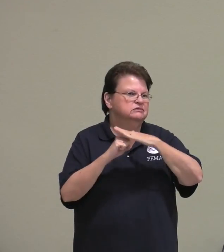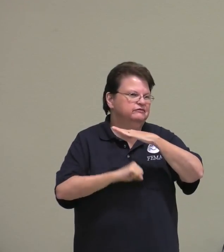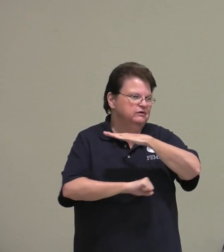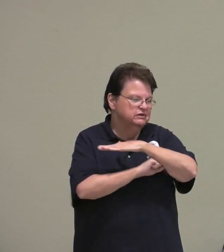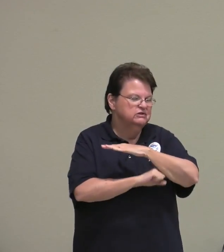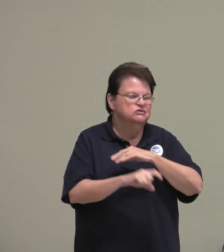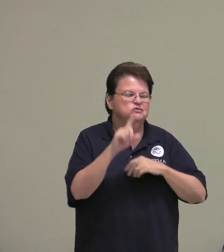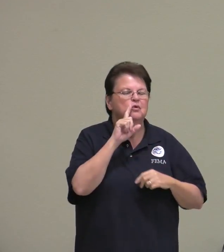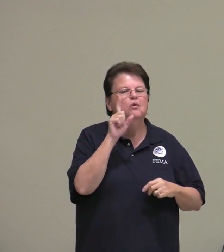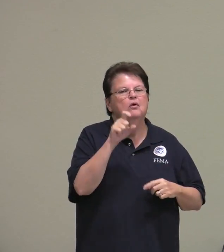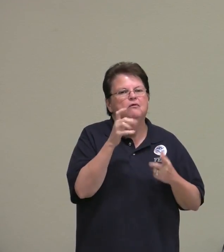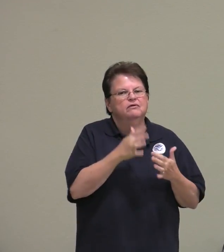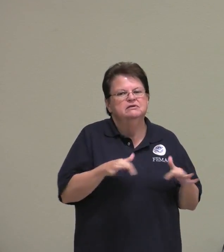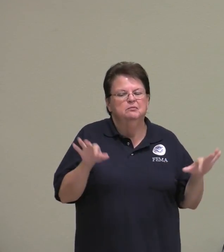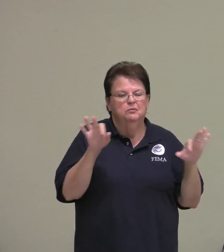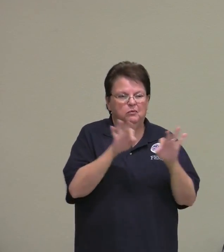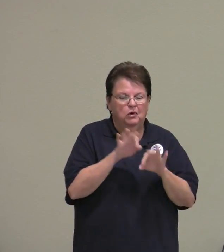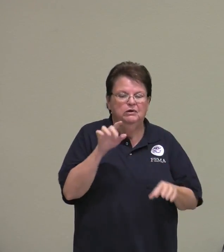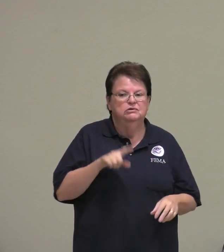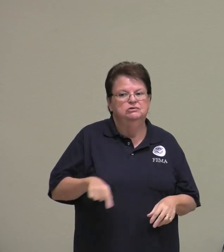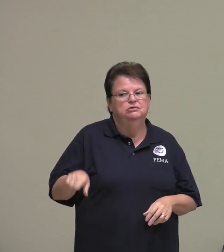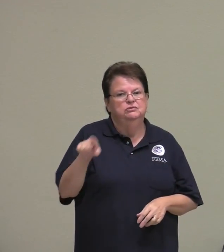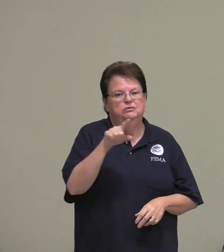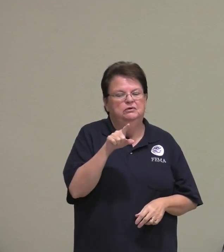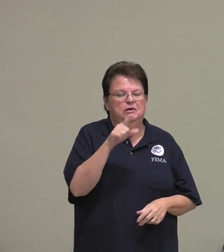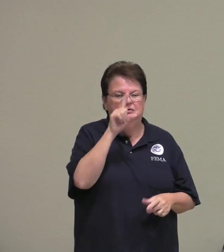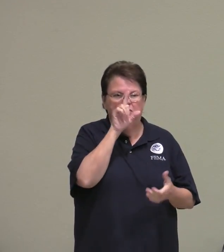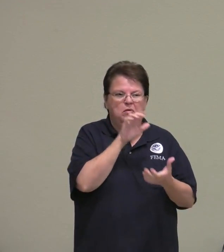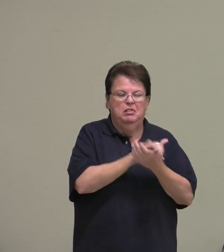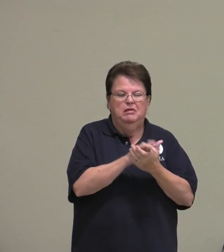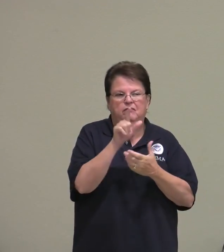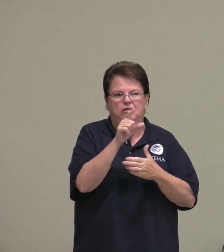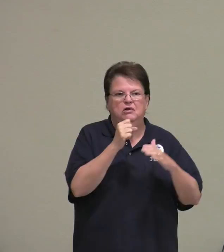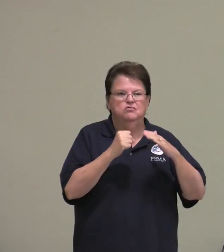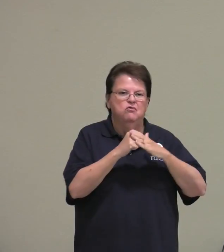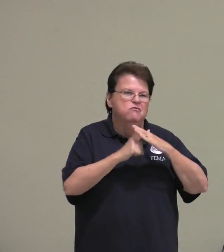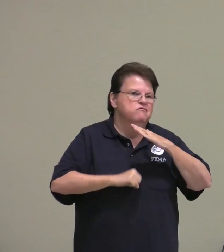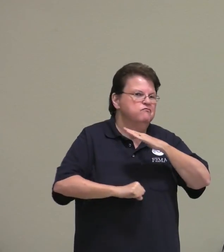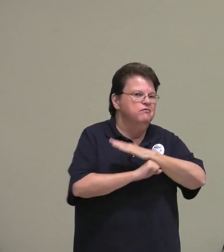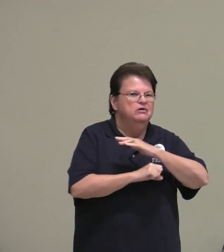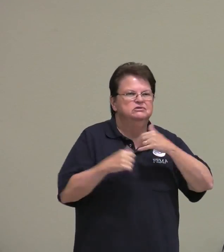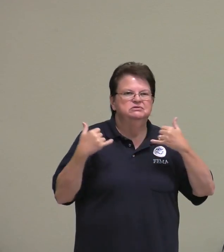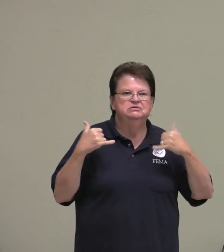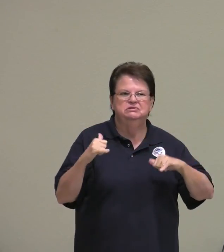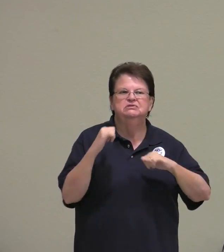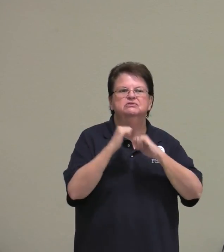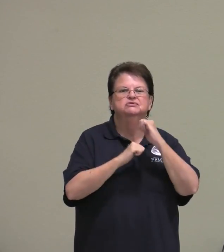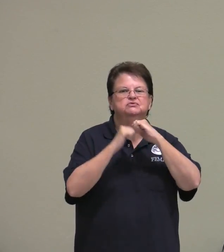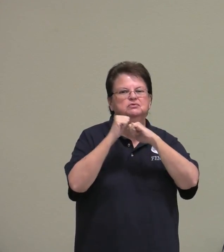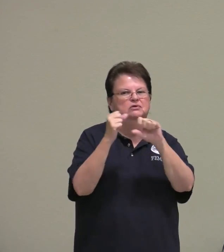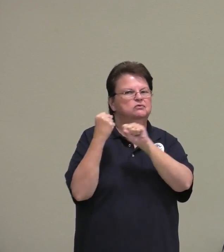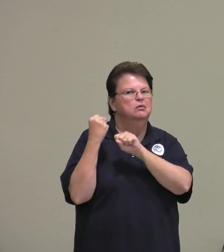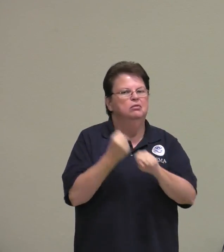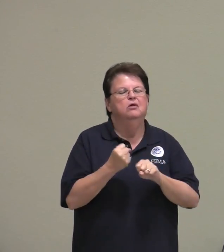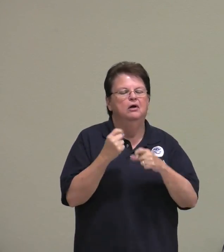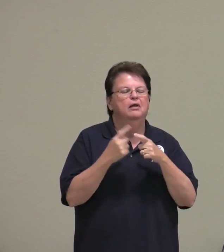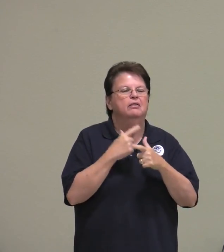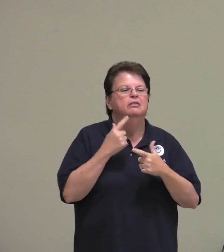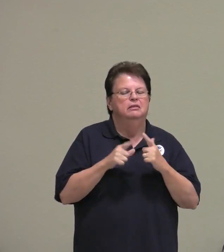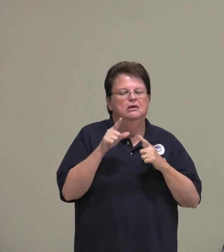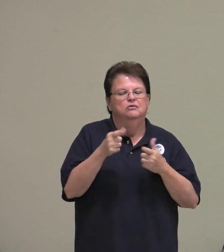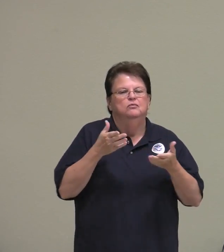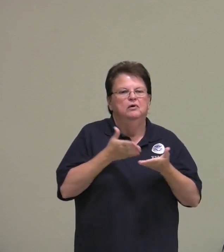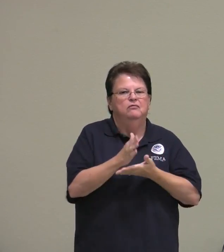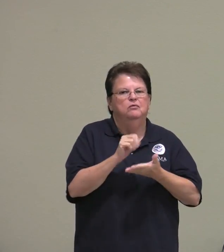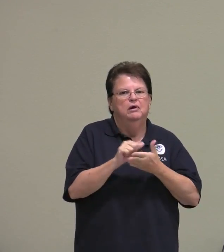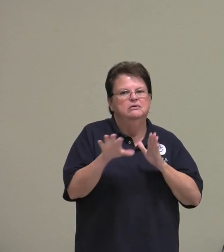critically important to you and you believe that your foundation is still structurally sound, then you have the opportunity